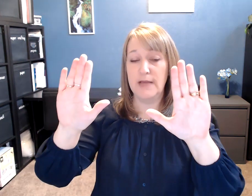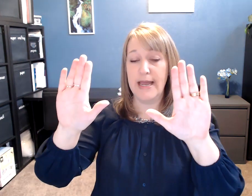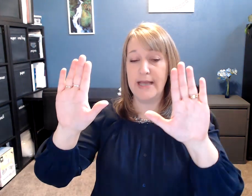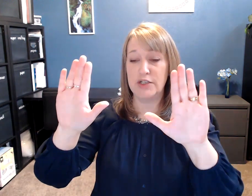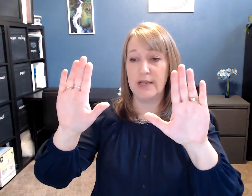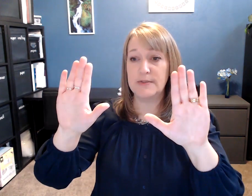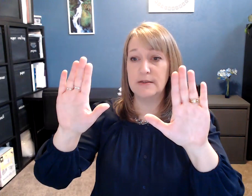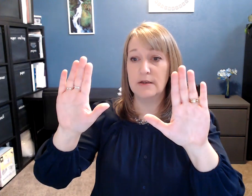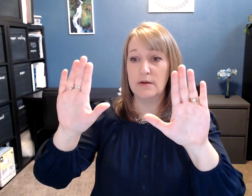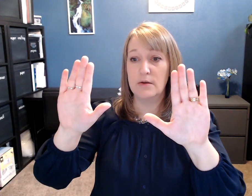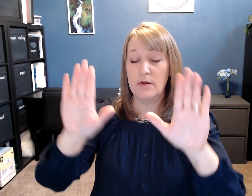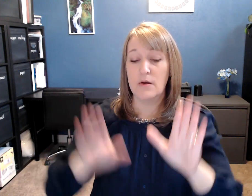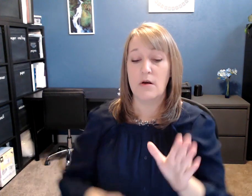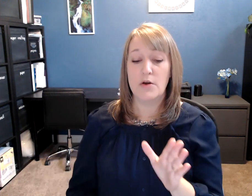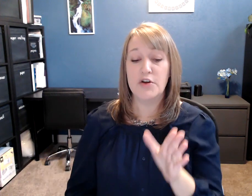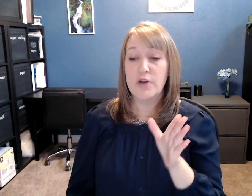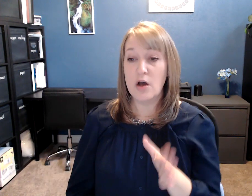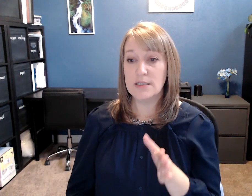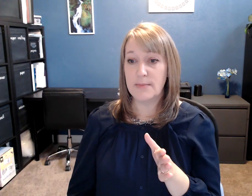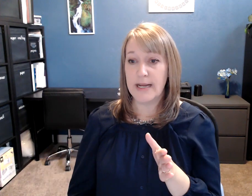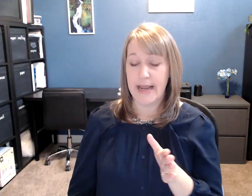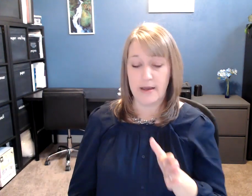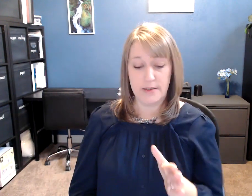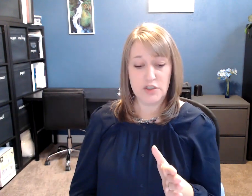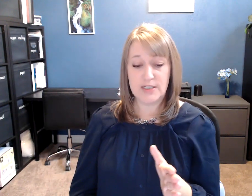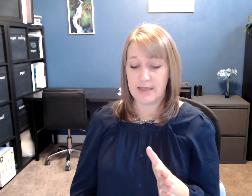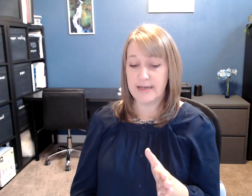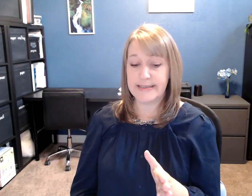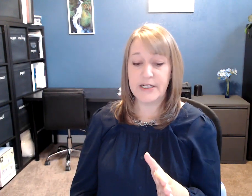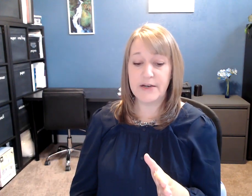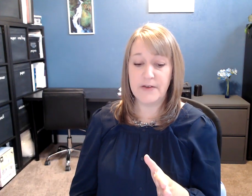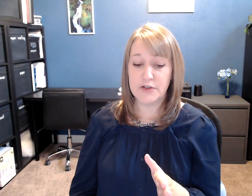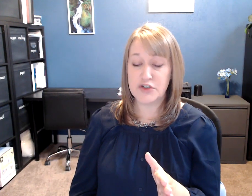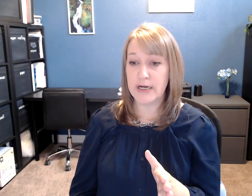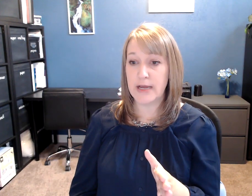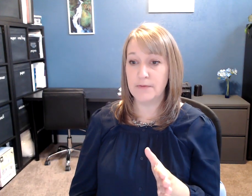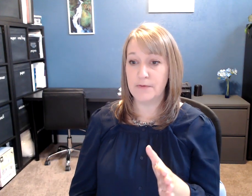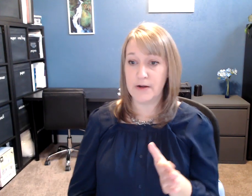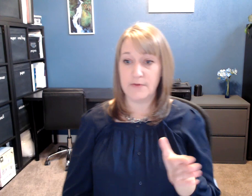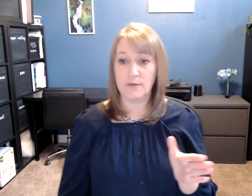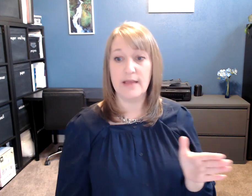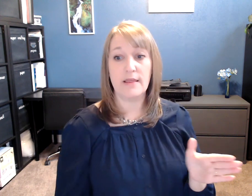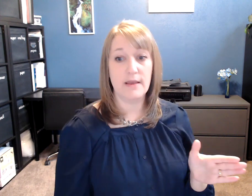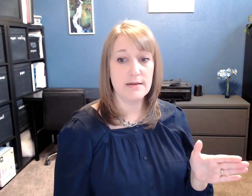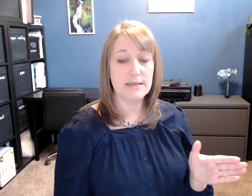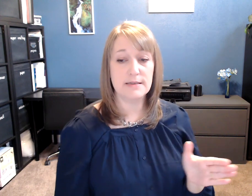flat hand shapes. On your non-dominant hand, just kind of stick your fingers straight out in front of you like this.